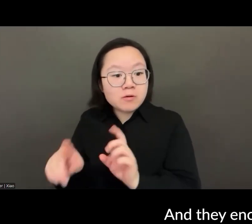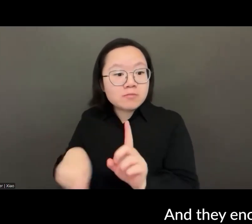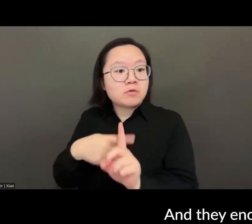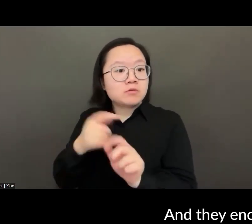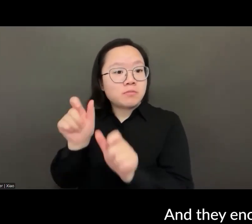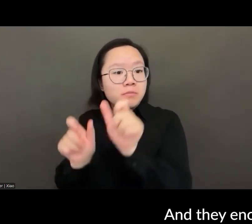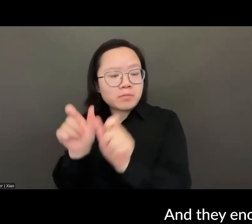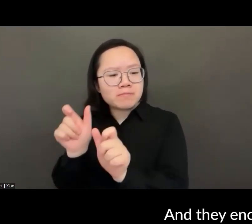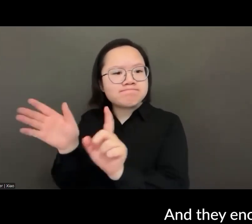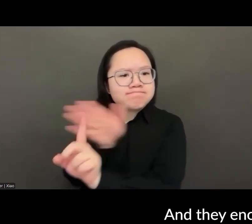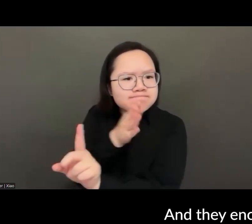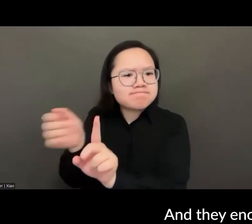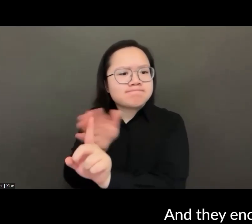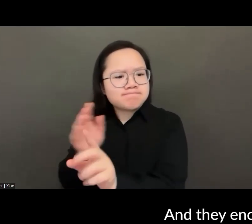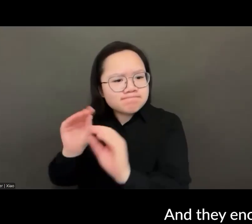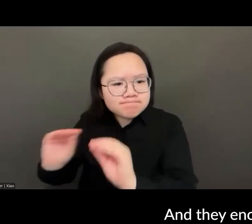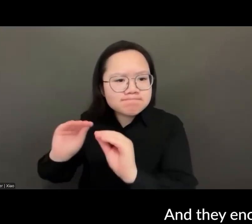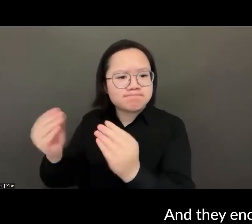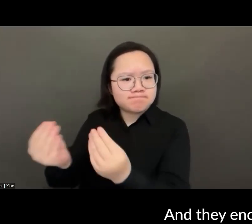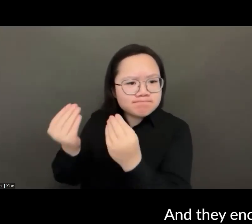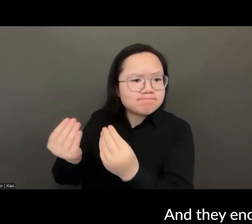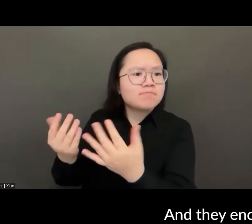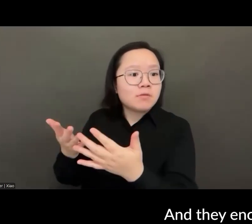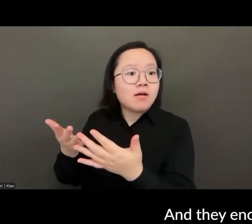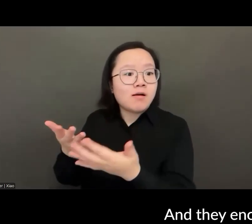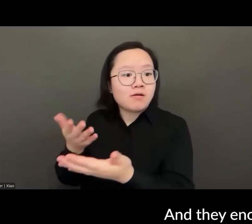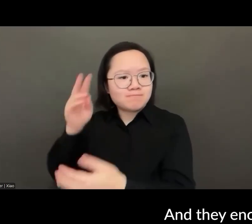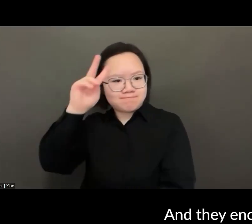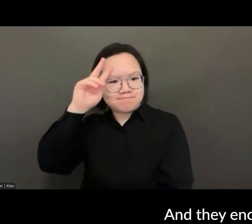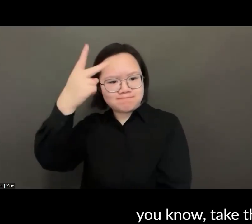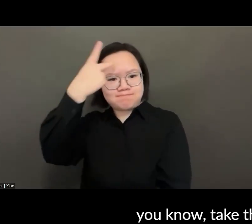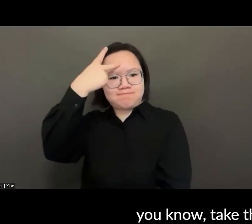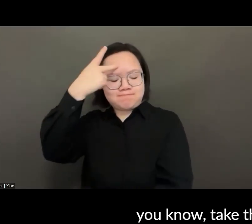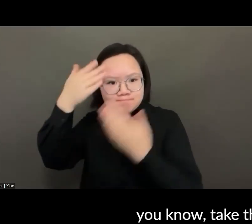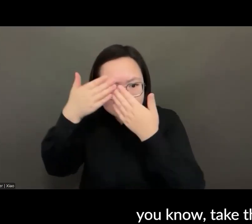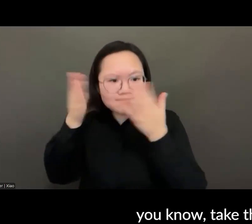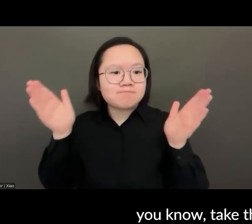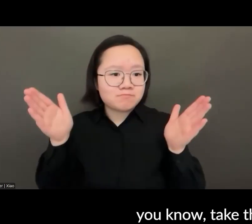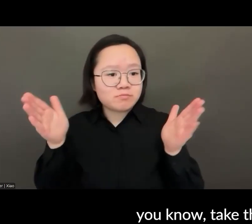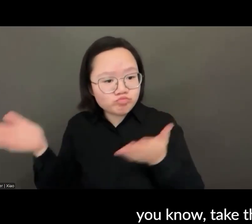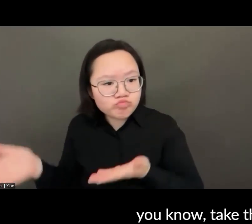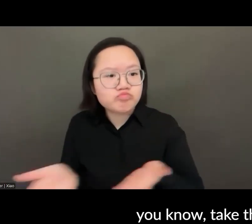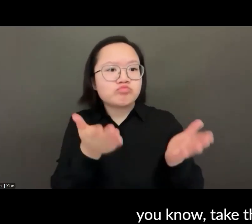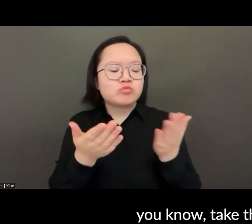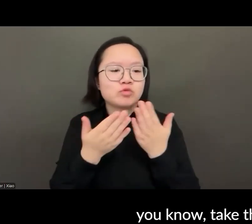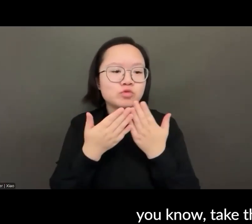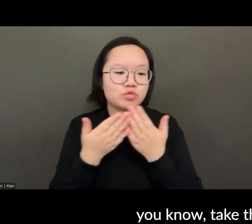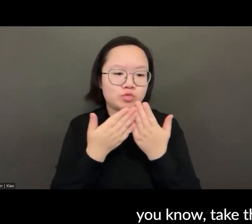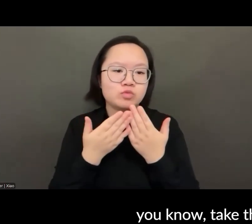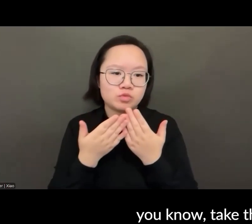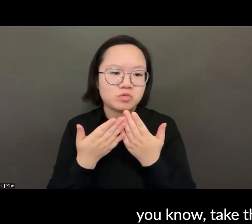they encourage, of course, families to come forward and, take their children to school, because before